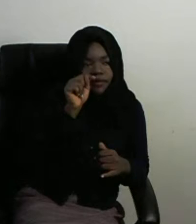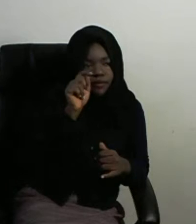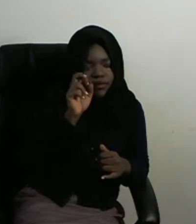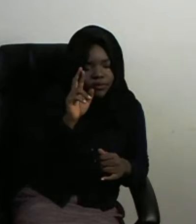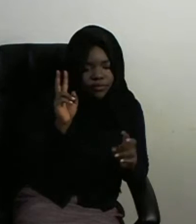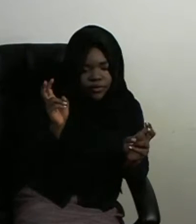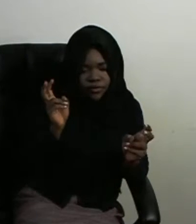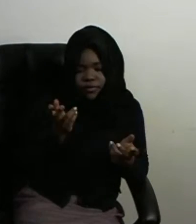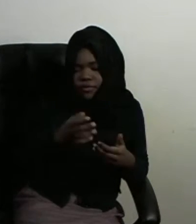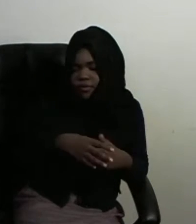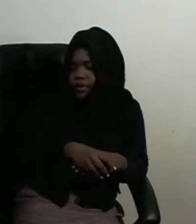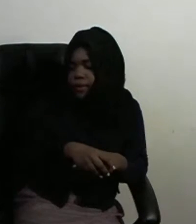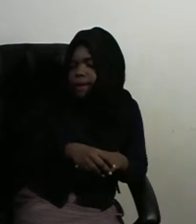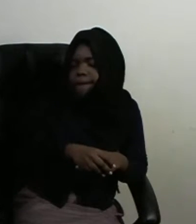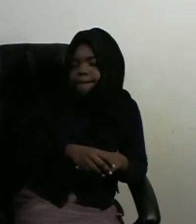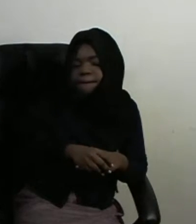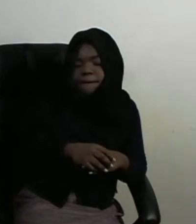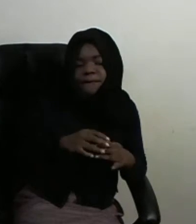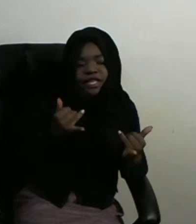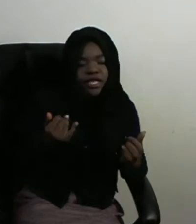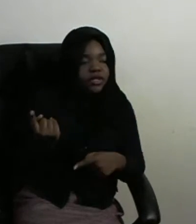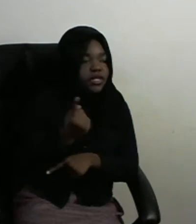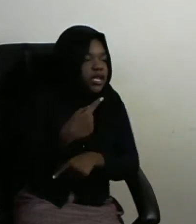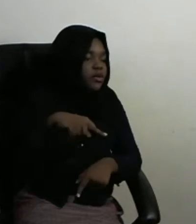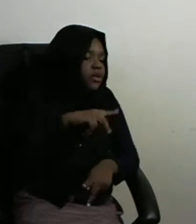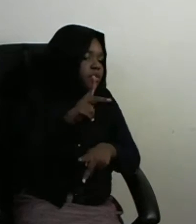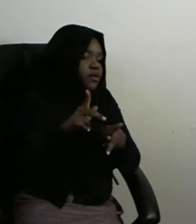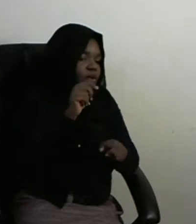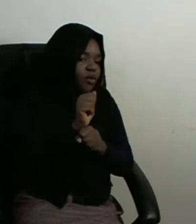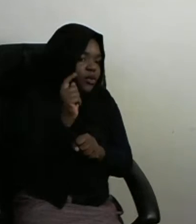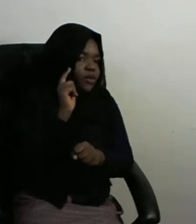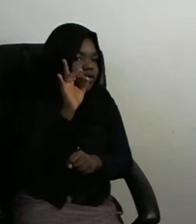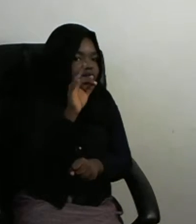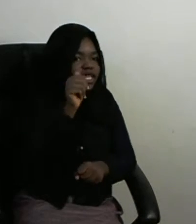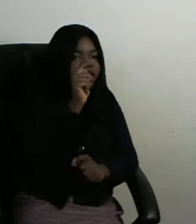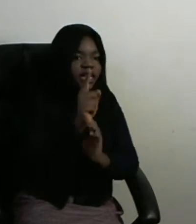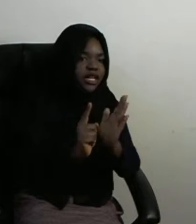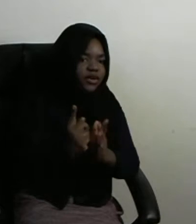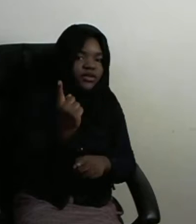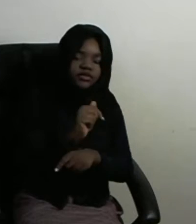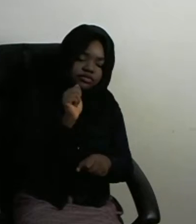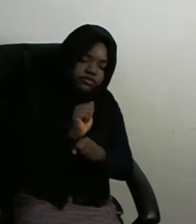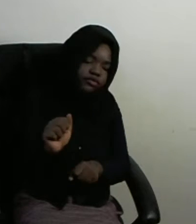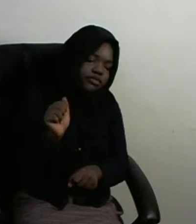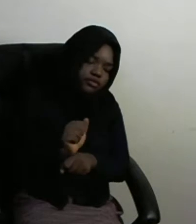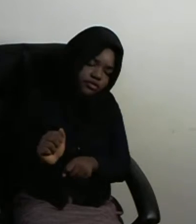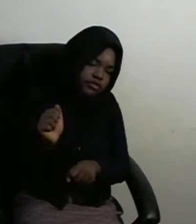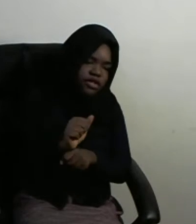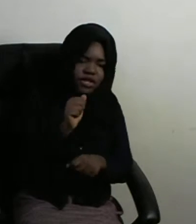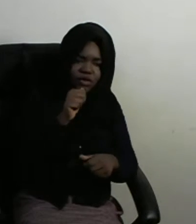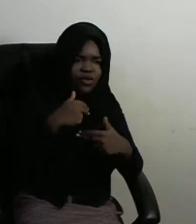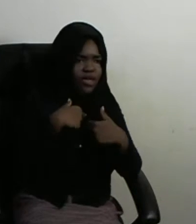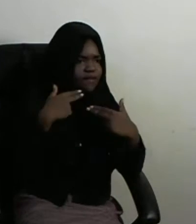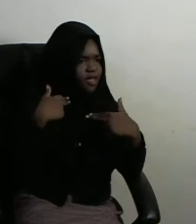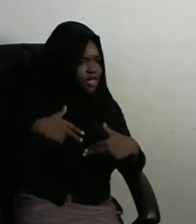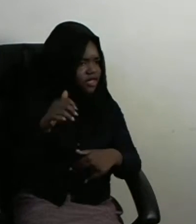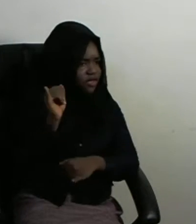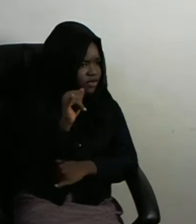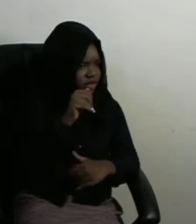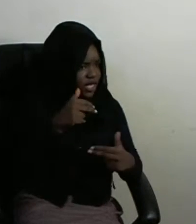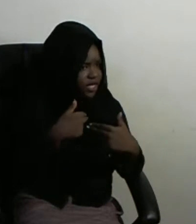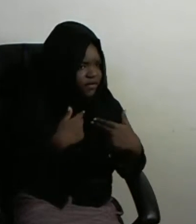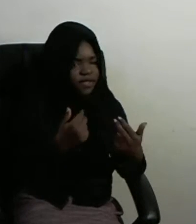Okay? Now we have people who work for 8, 10 hours a day and they don't have health insurance.